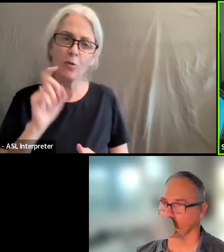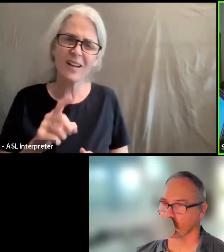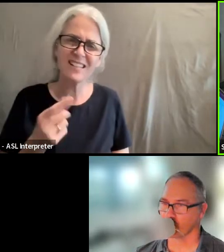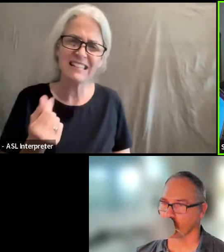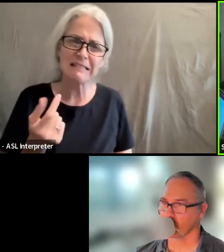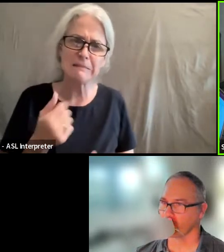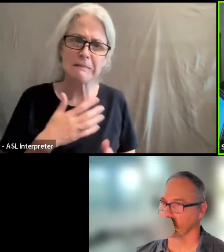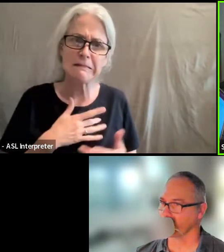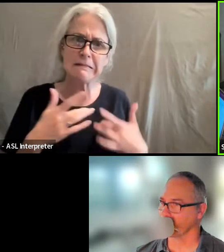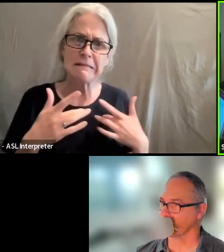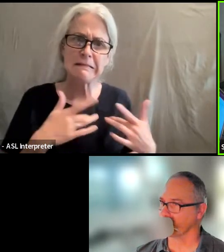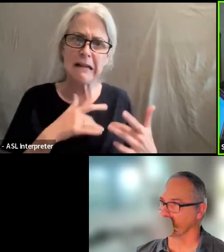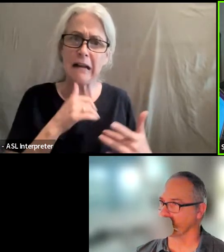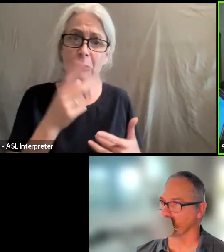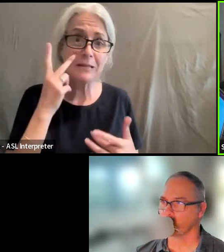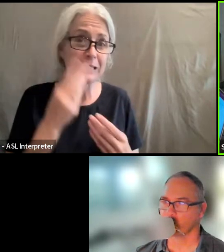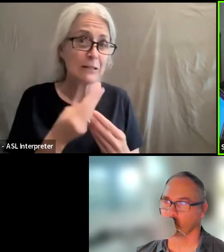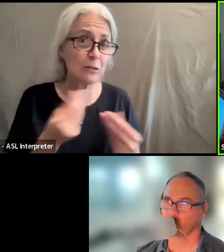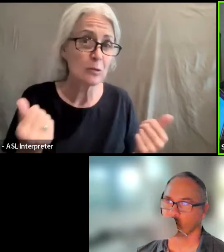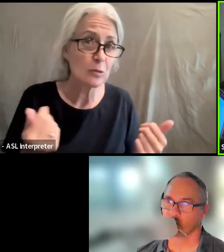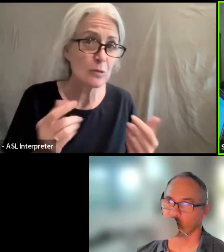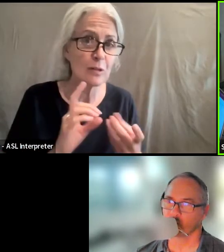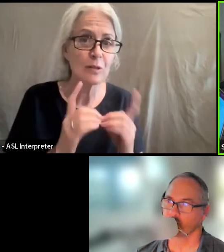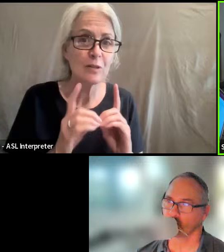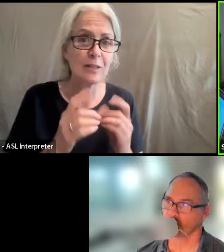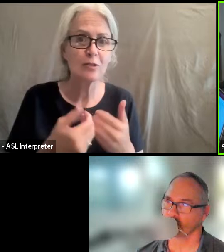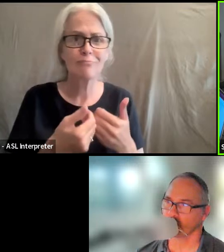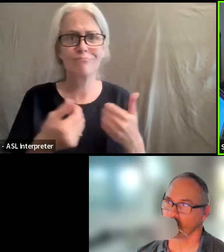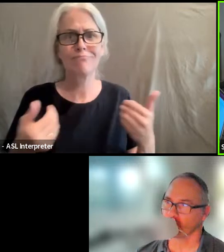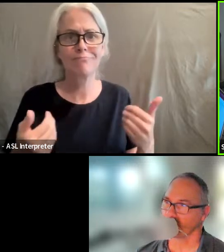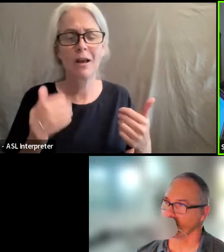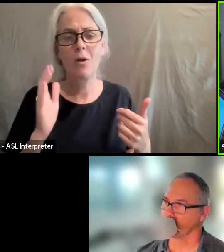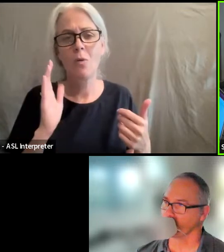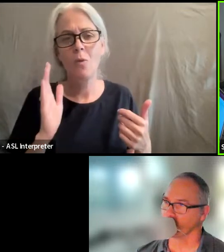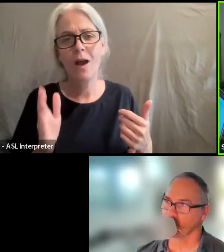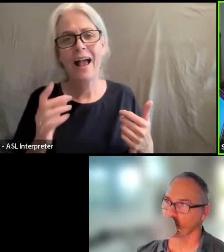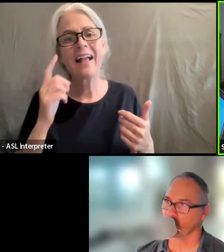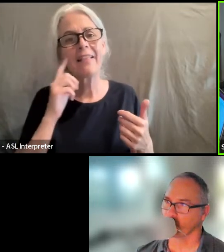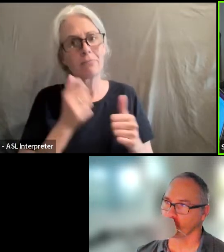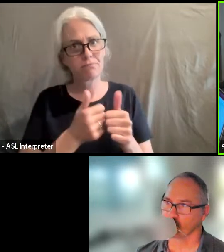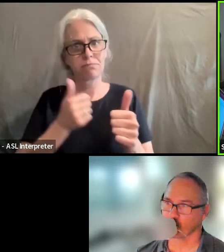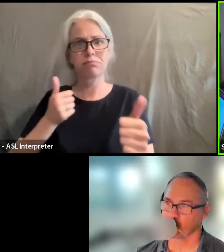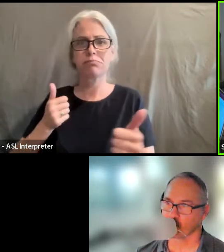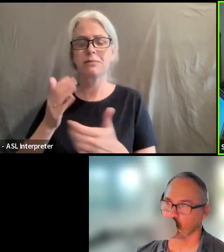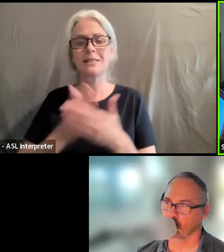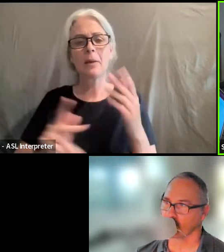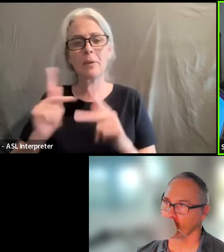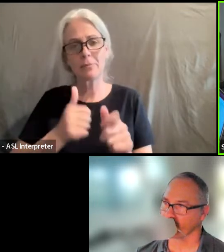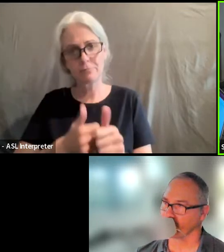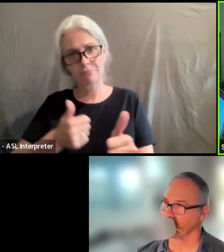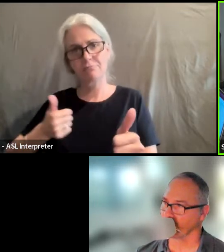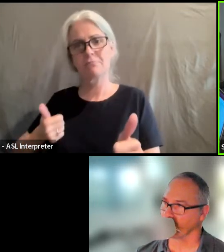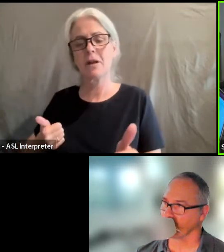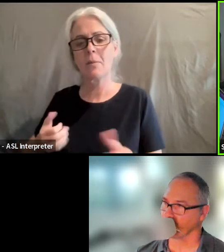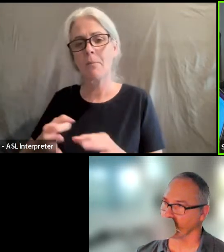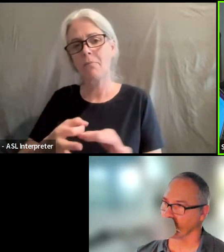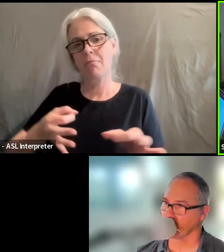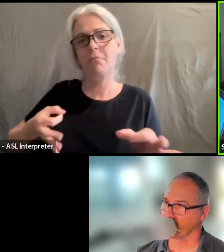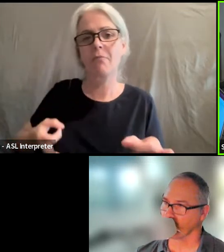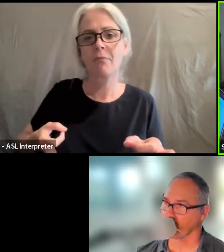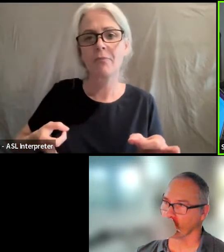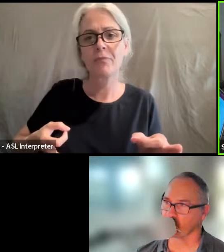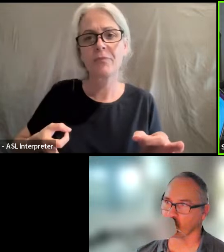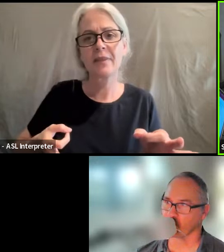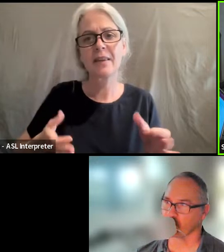a solution. And the digital divide is likely, and I think we talked, if somebody brought this up, maybe it's you, Brian, and